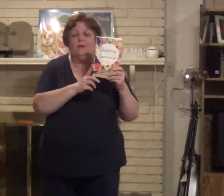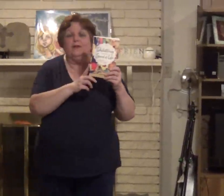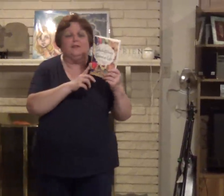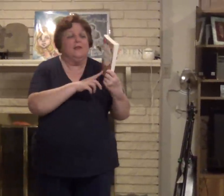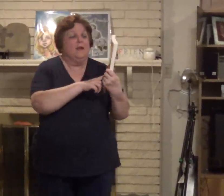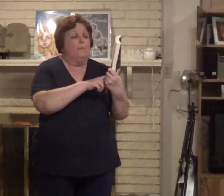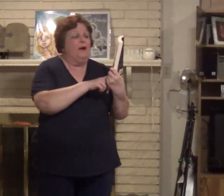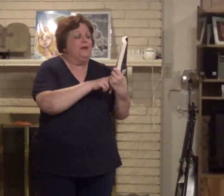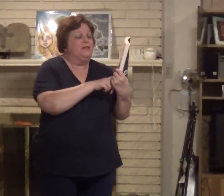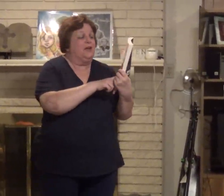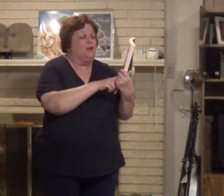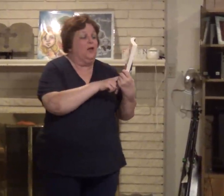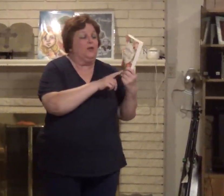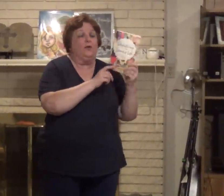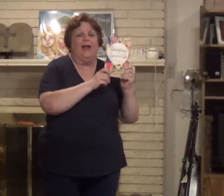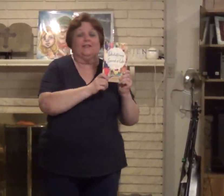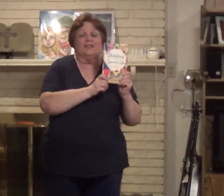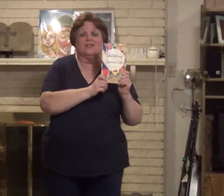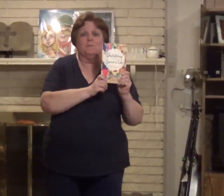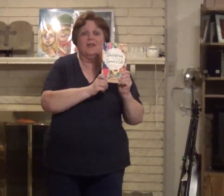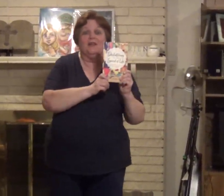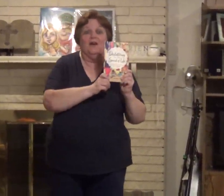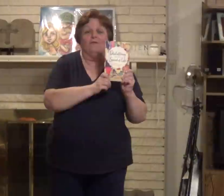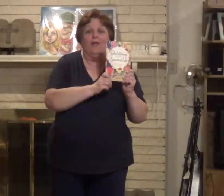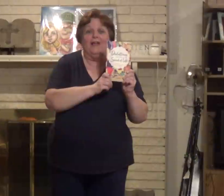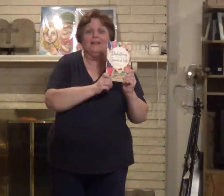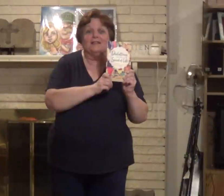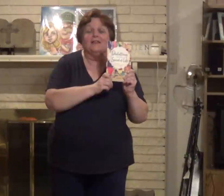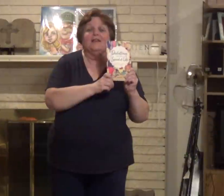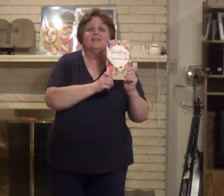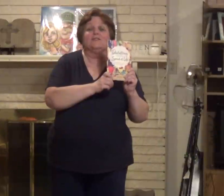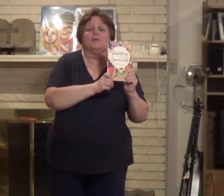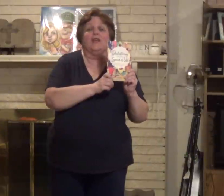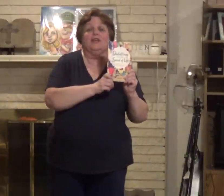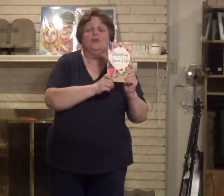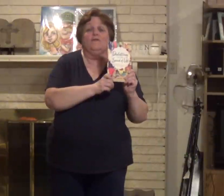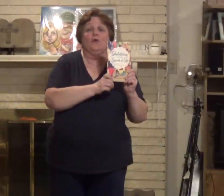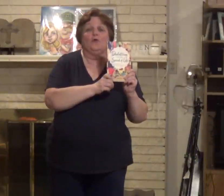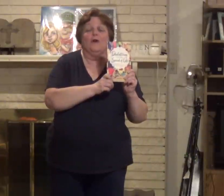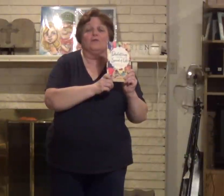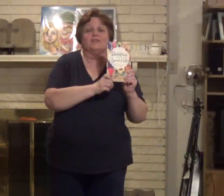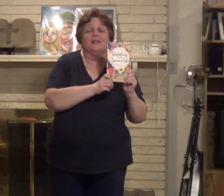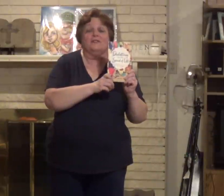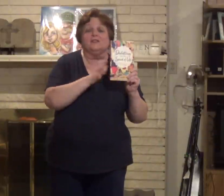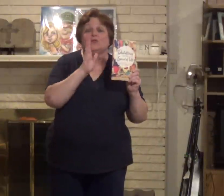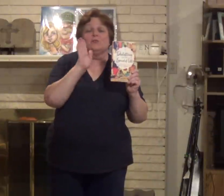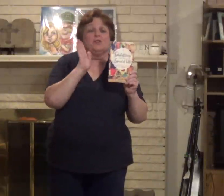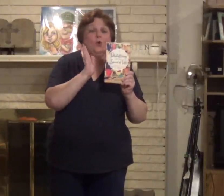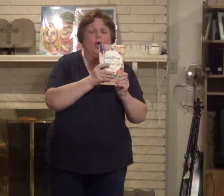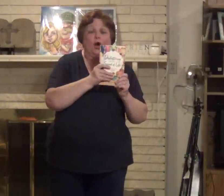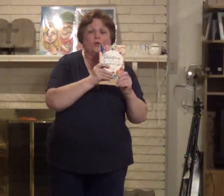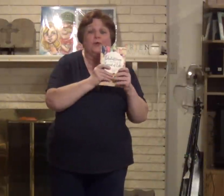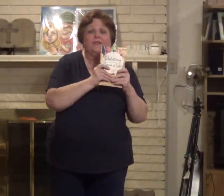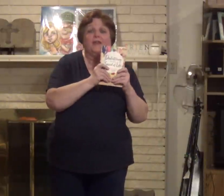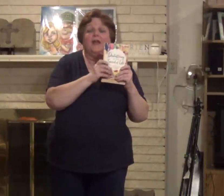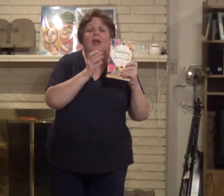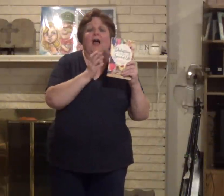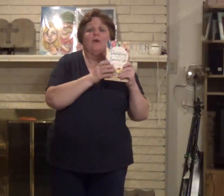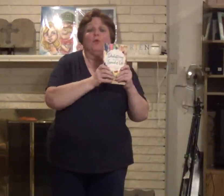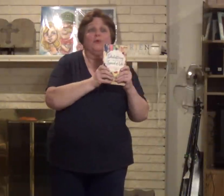it, but Declutter at the Speed of Light. So thank you for whoever sent this. There was no card with it. I will read